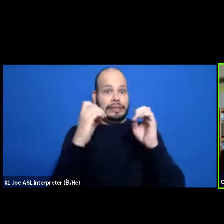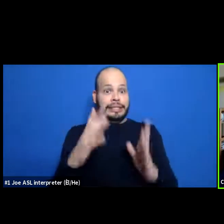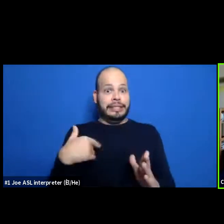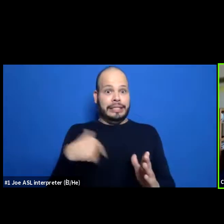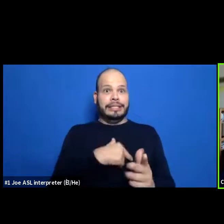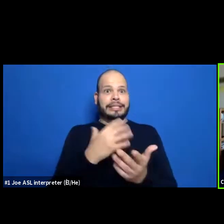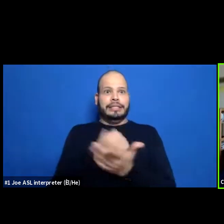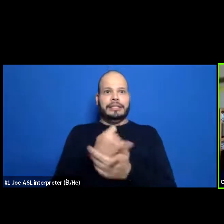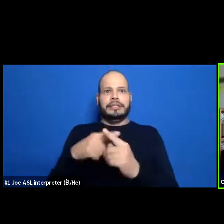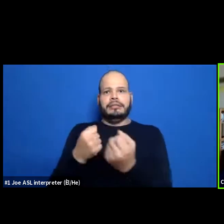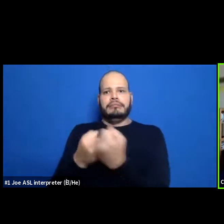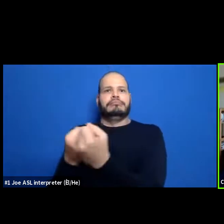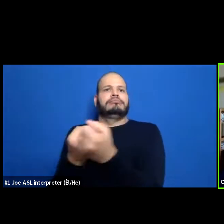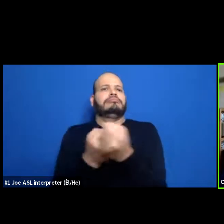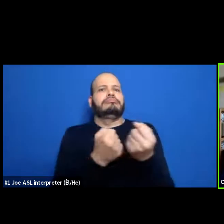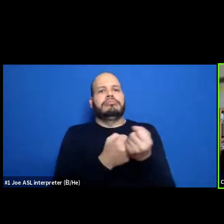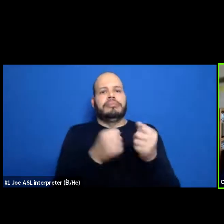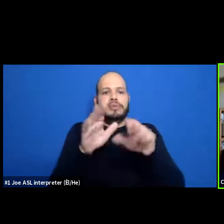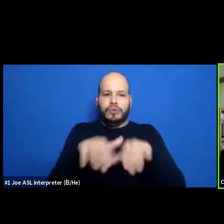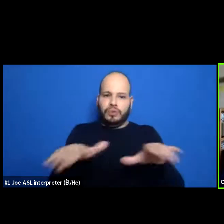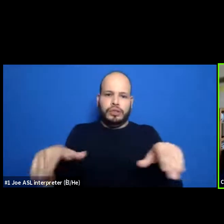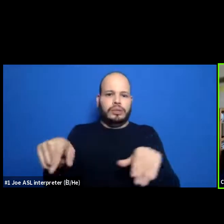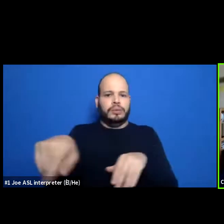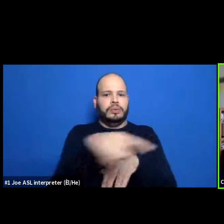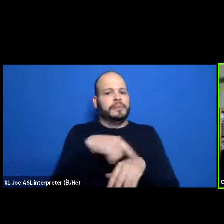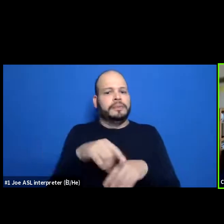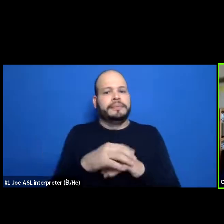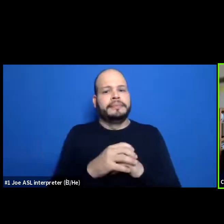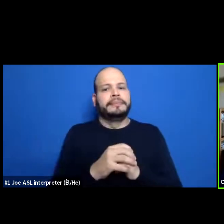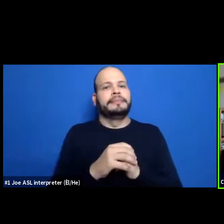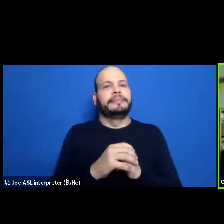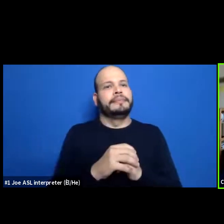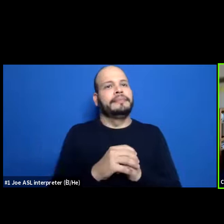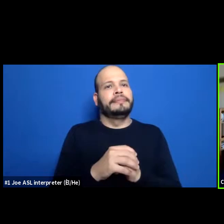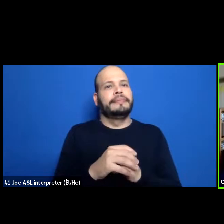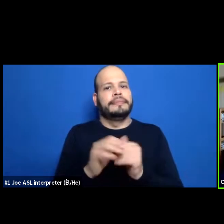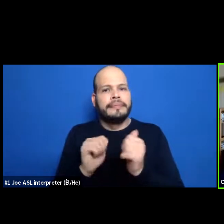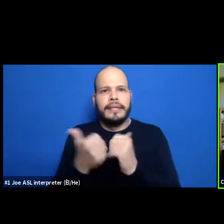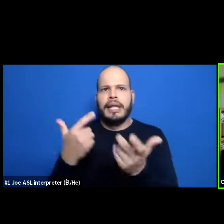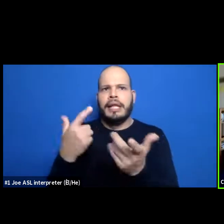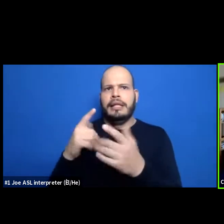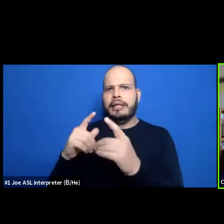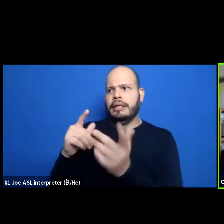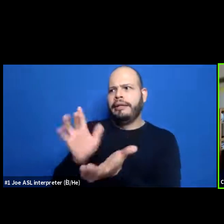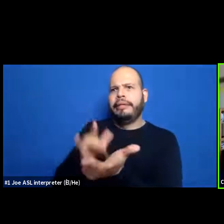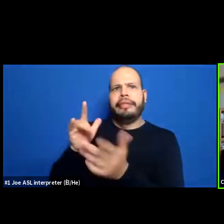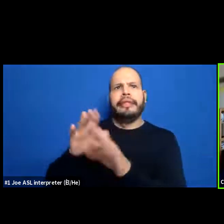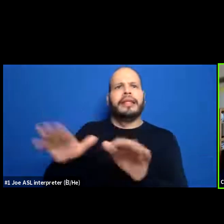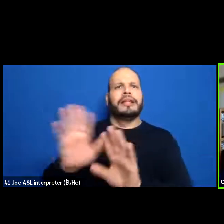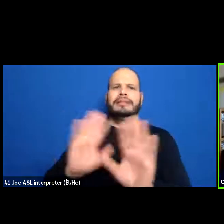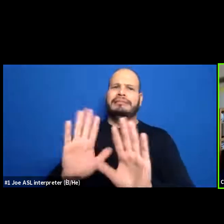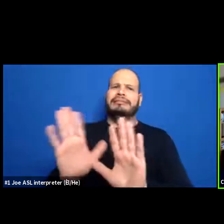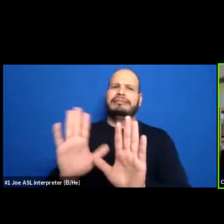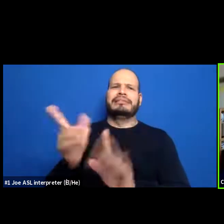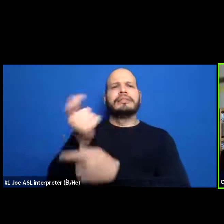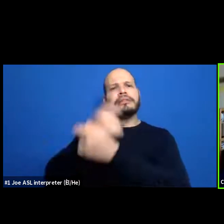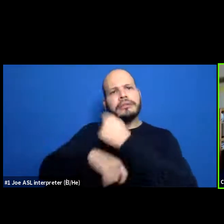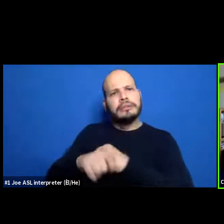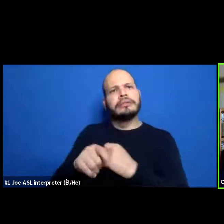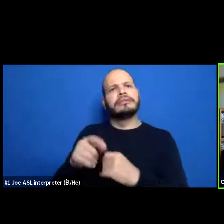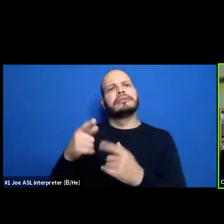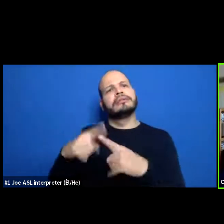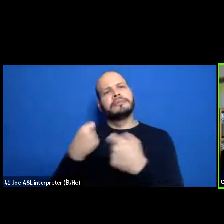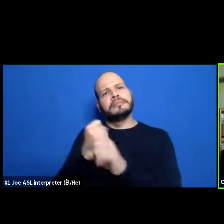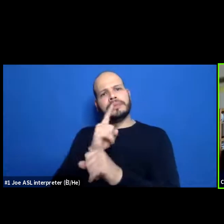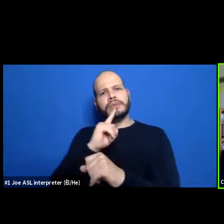as ward of the states and the perpetuation of carceral logics. You know, thinking about abolitionist practices,